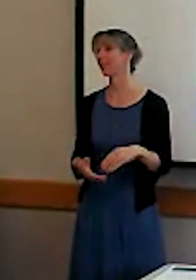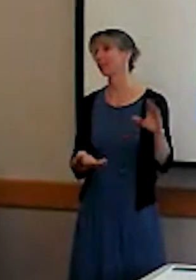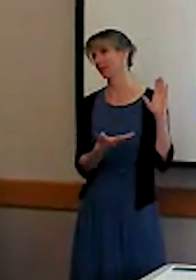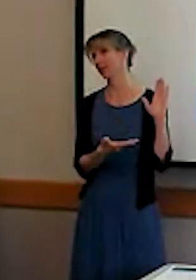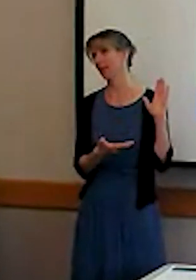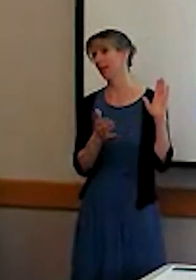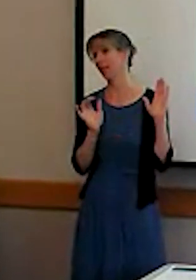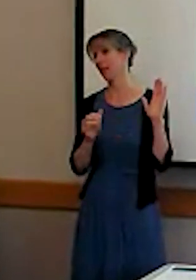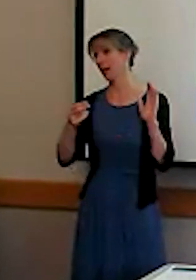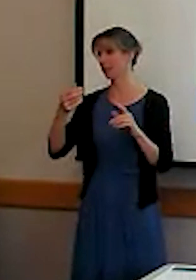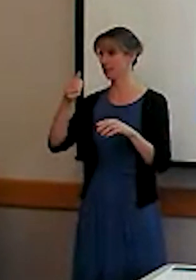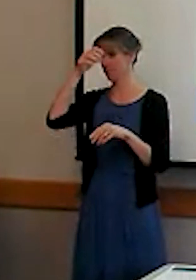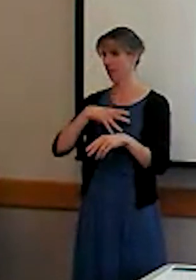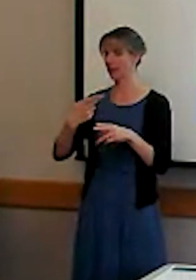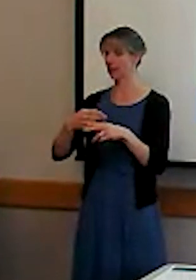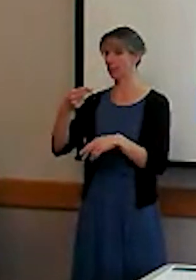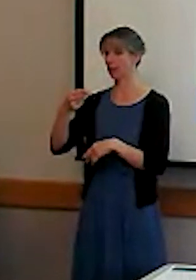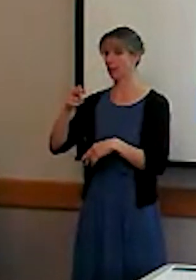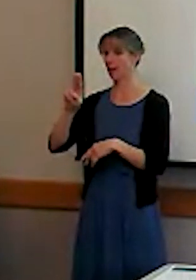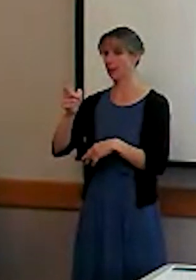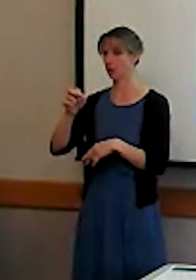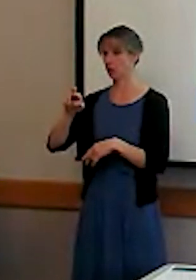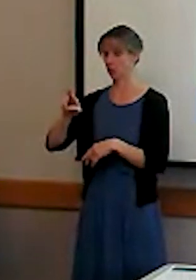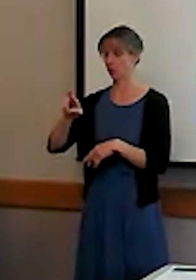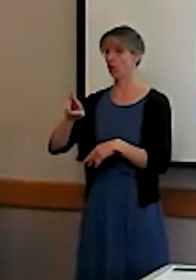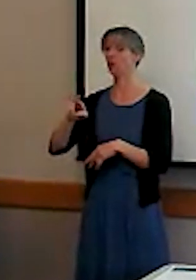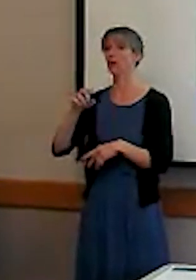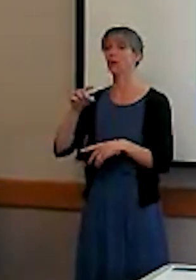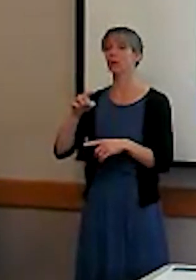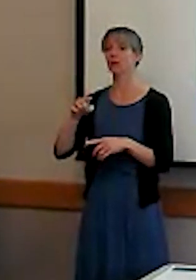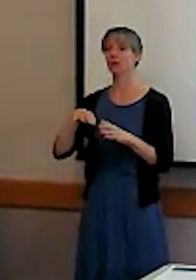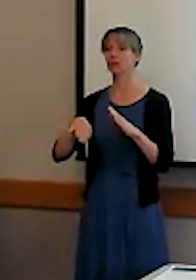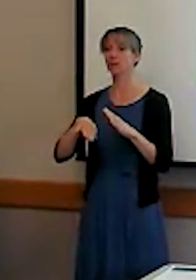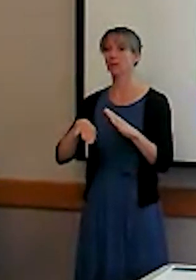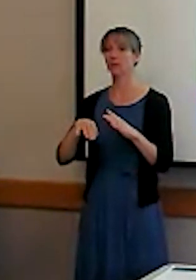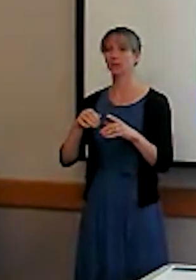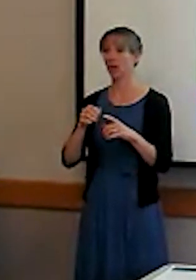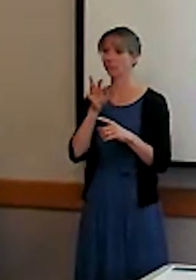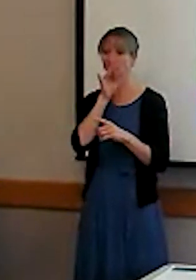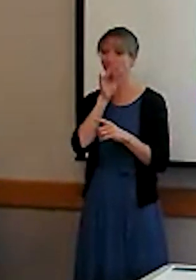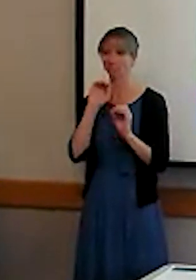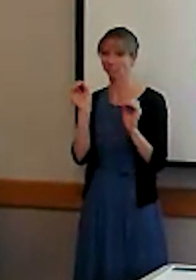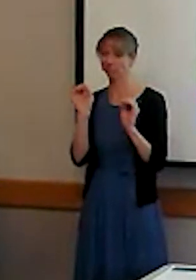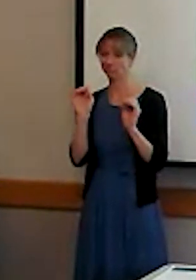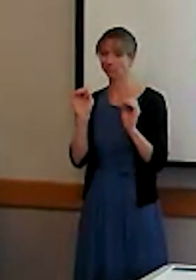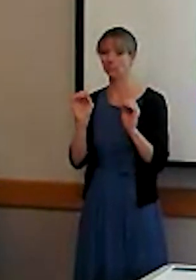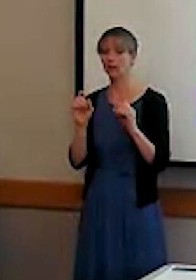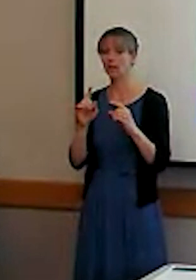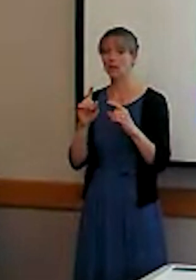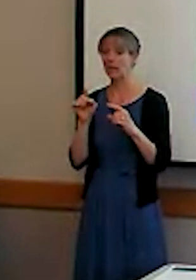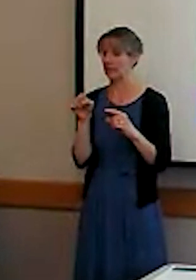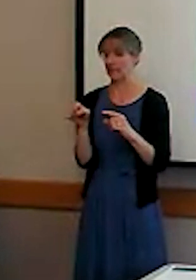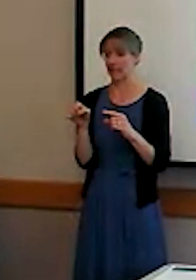so that's Hunter. And Hunter, he's basically almost nonverbal, and he